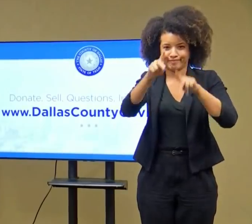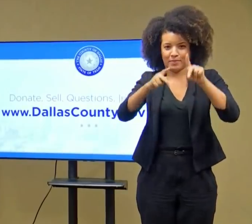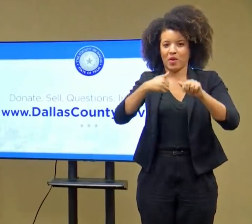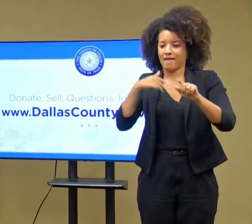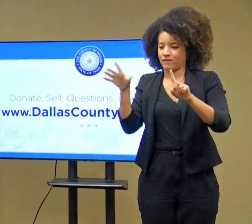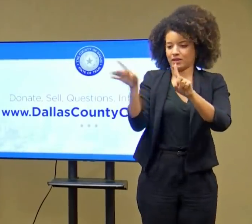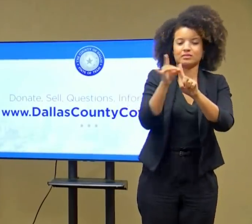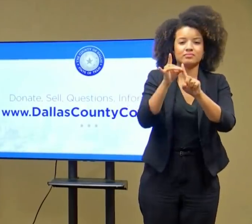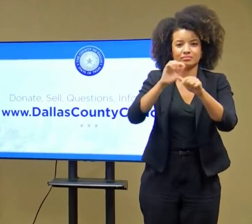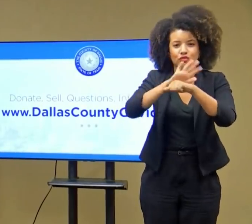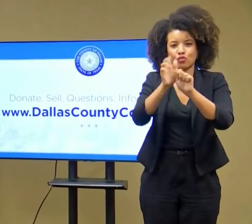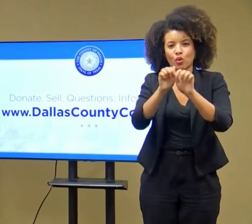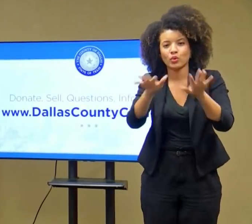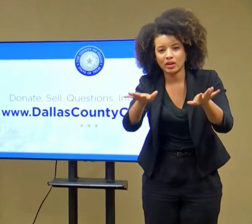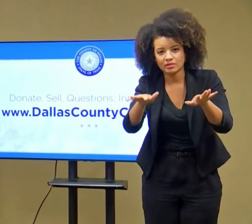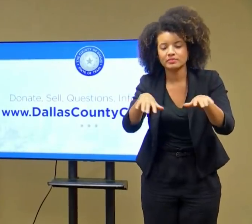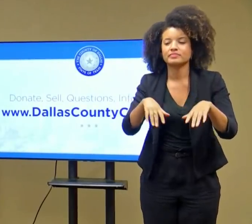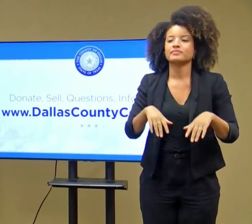1,324.